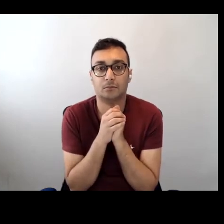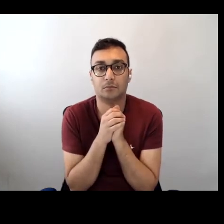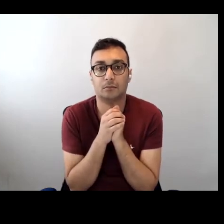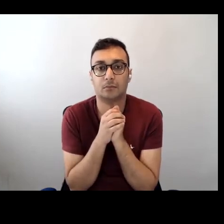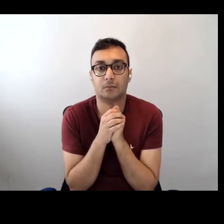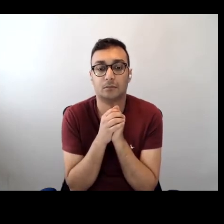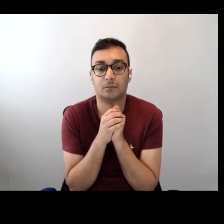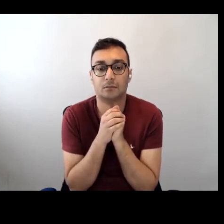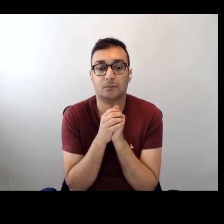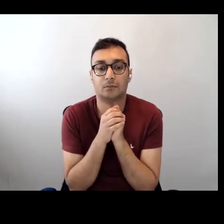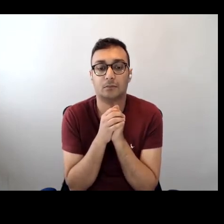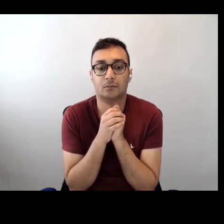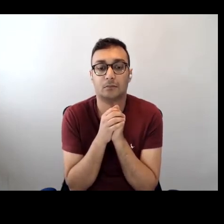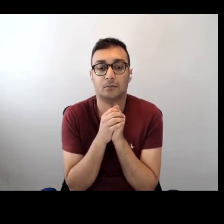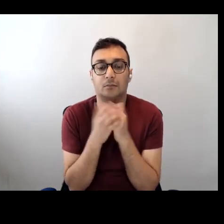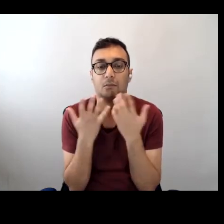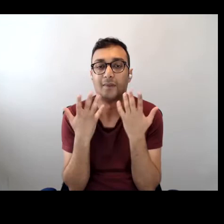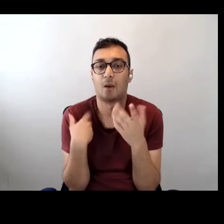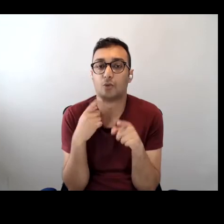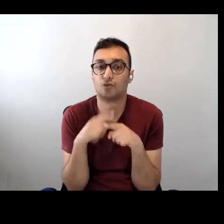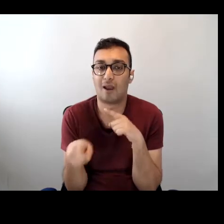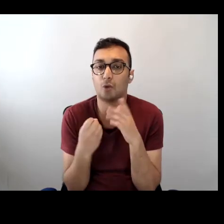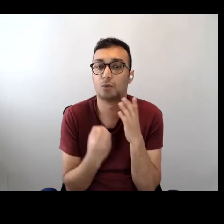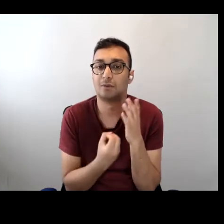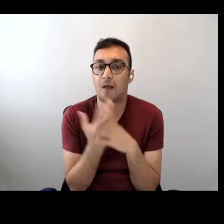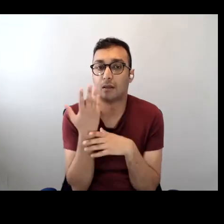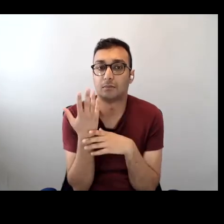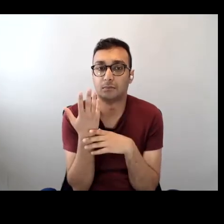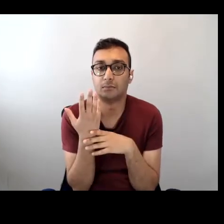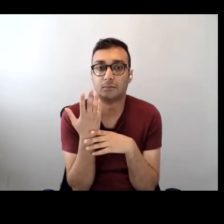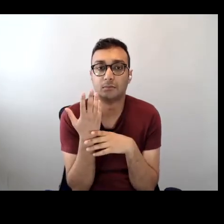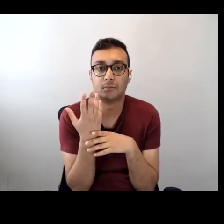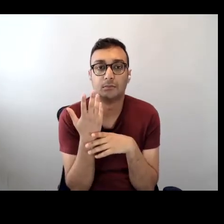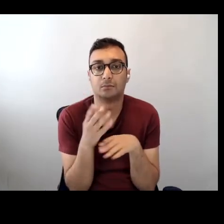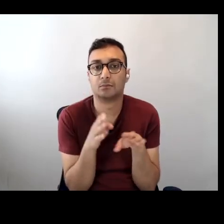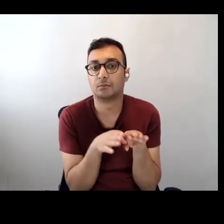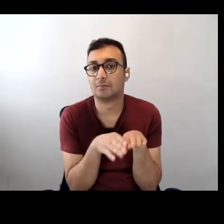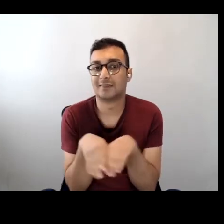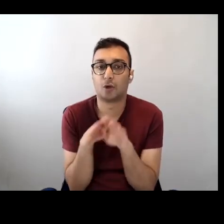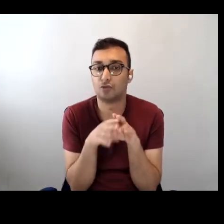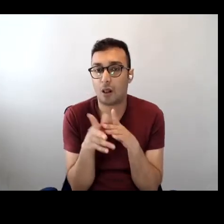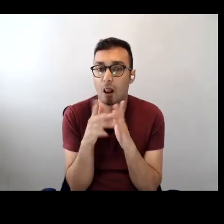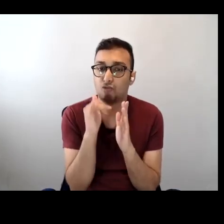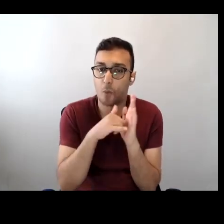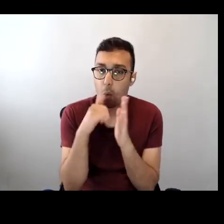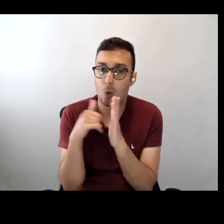Excel-based reporting format for the physical rehabilitation centers to